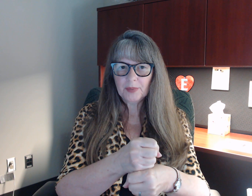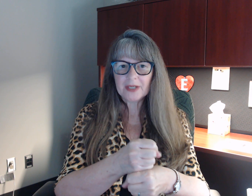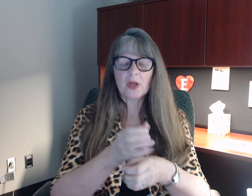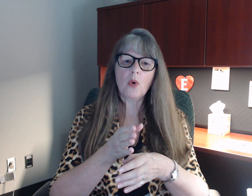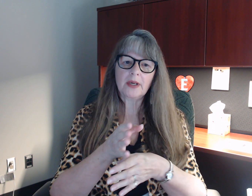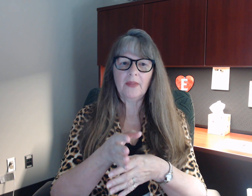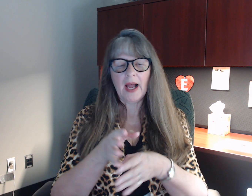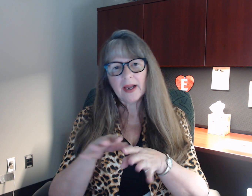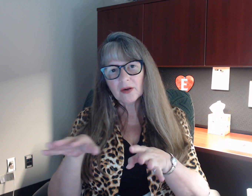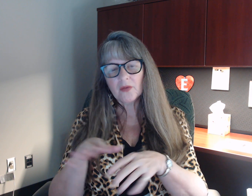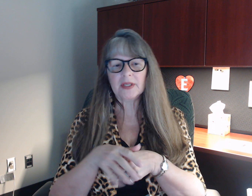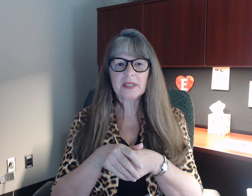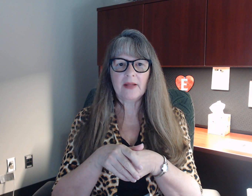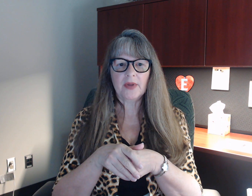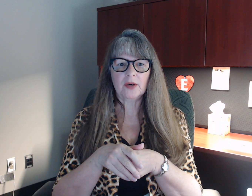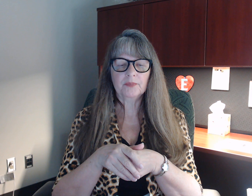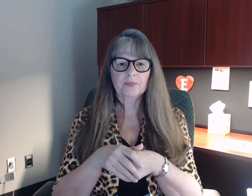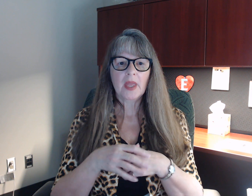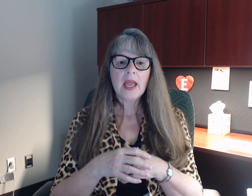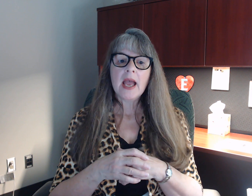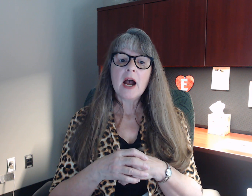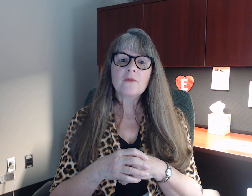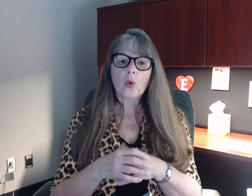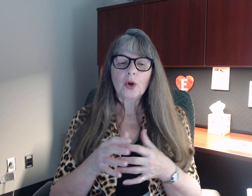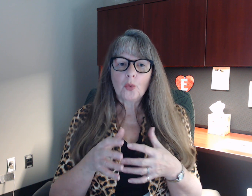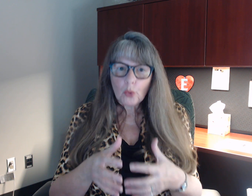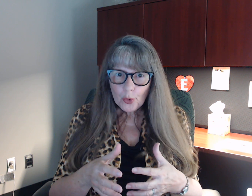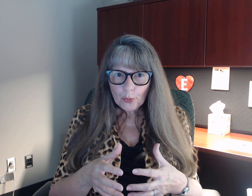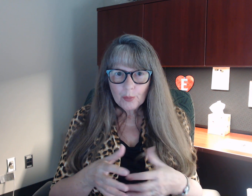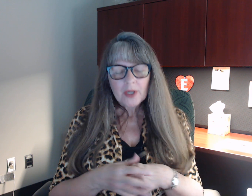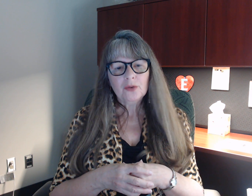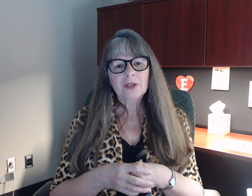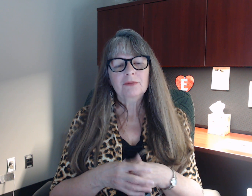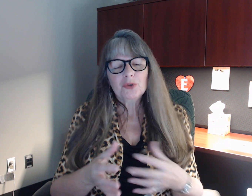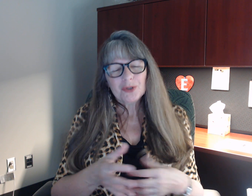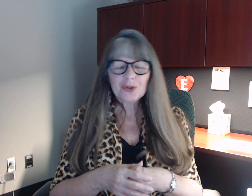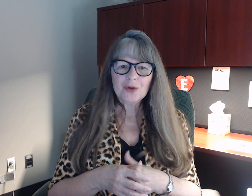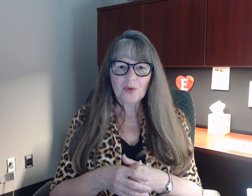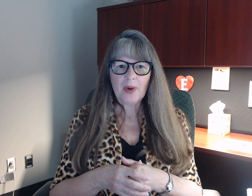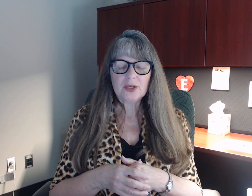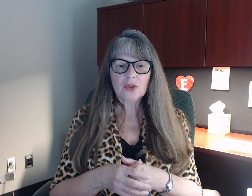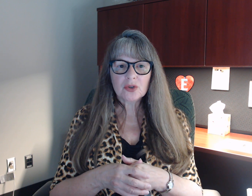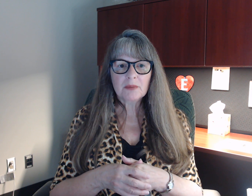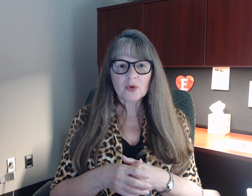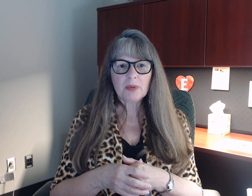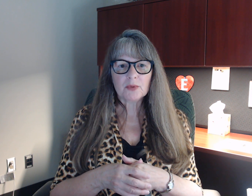they walk down the aisle, they stand there. For a groom, you could do it two different ways. Usually most people spell